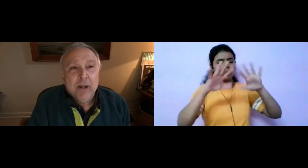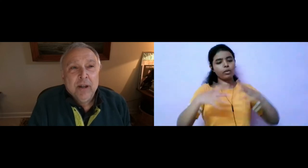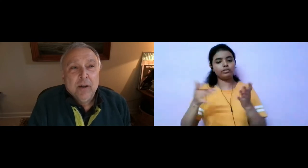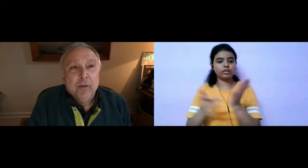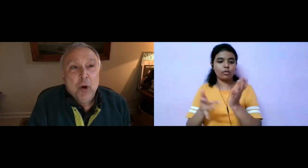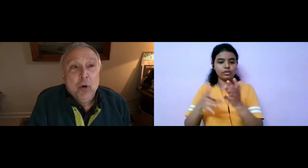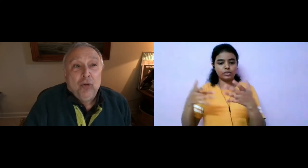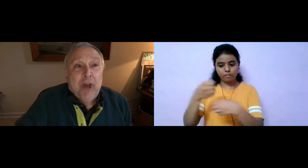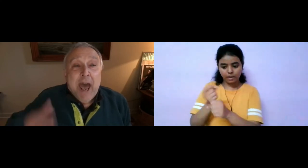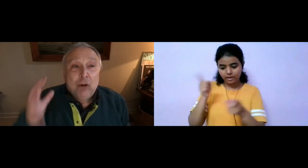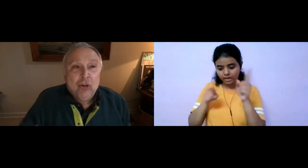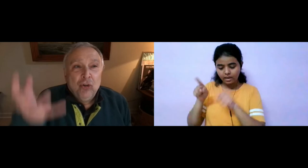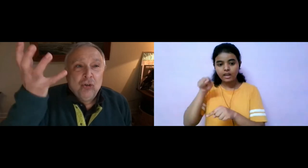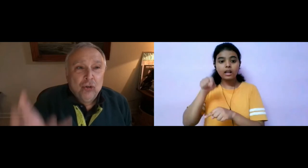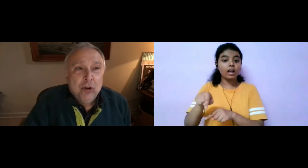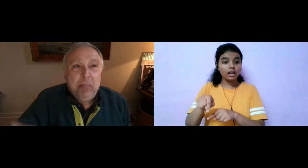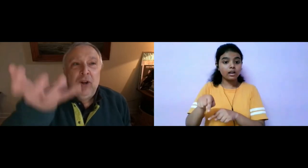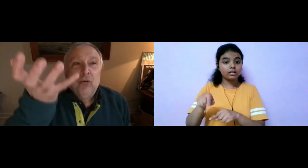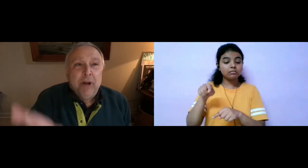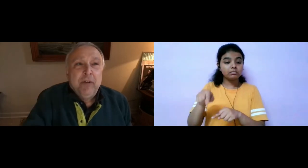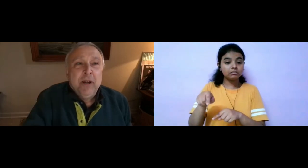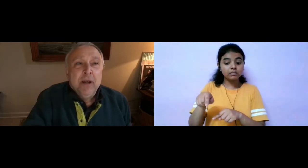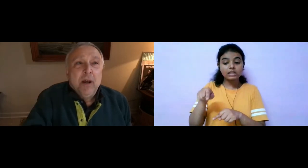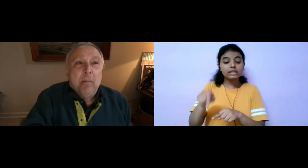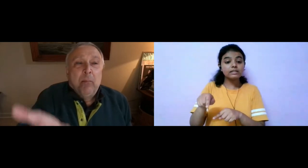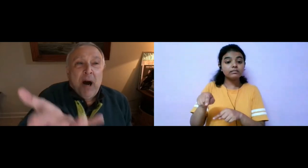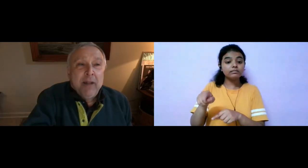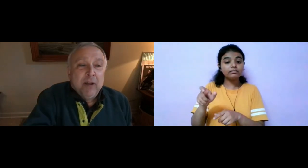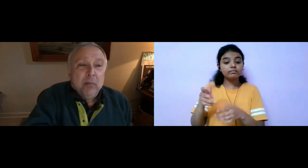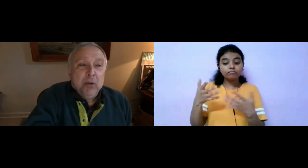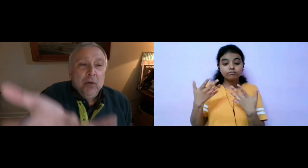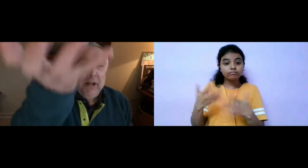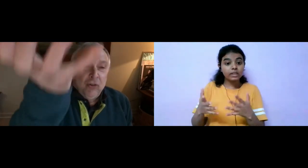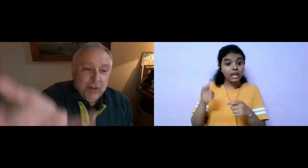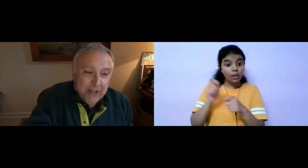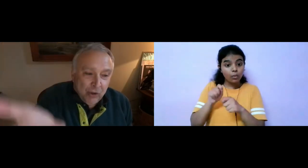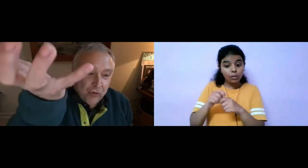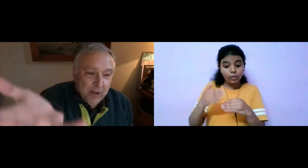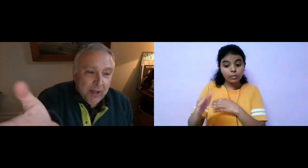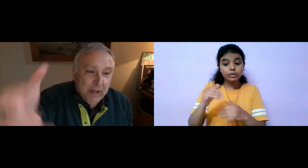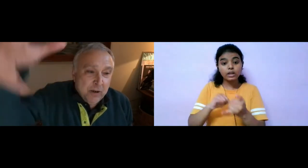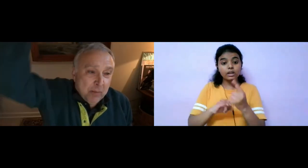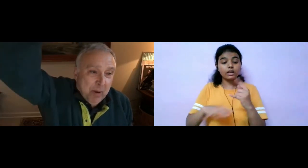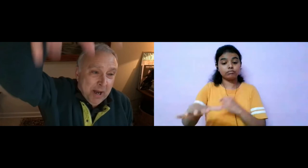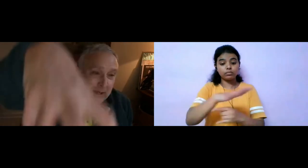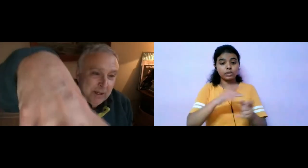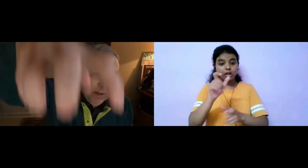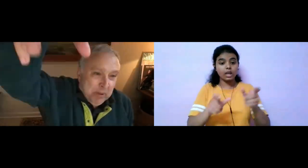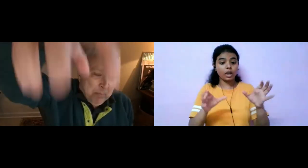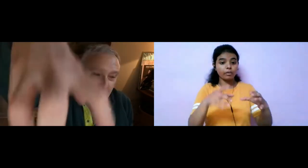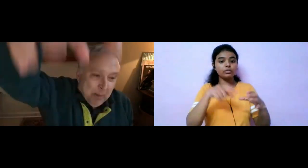technologies, those actions should be driven by the community's needs and not